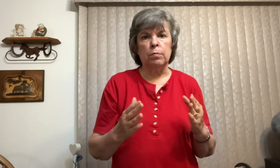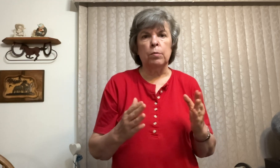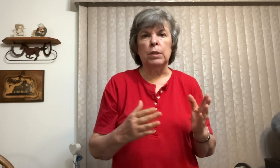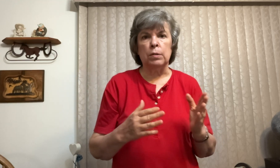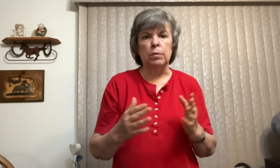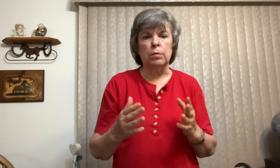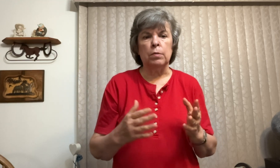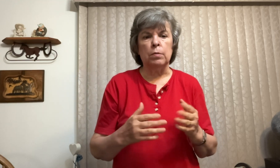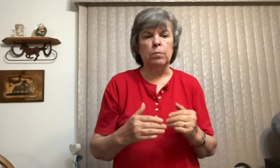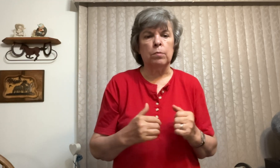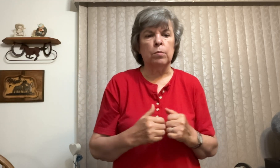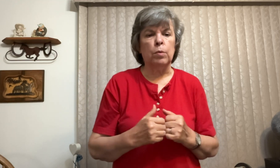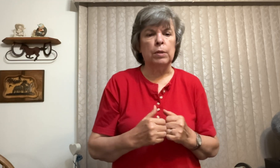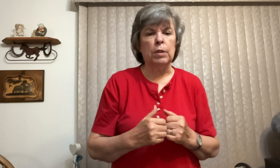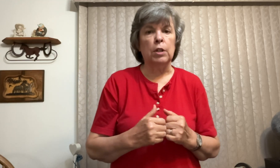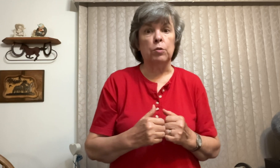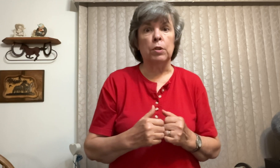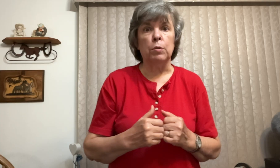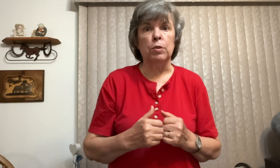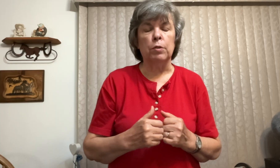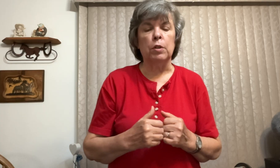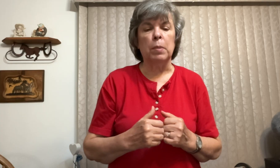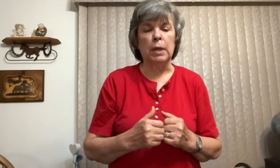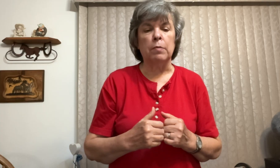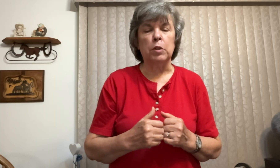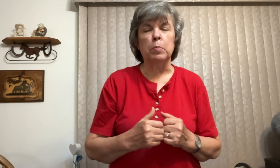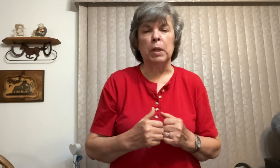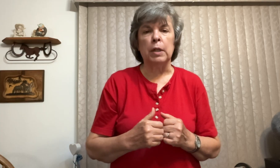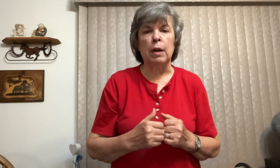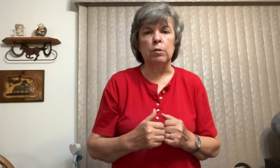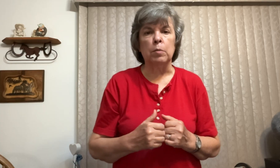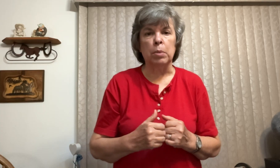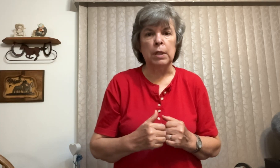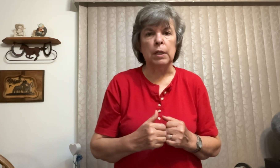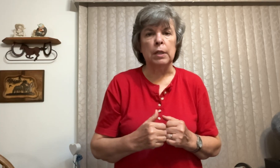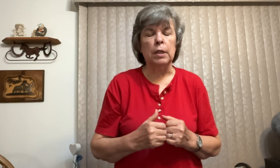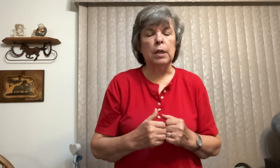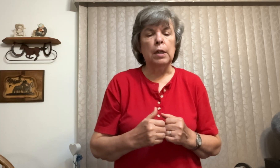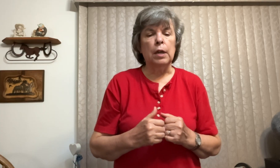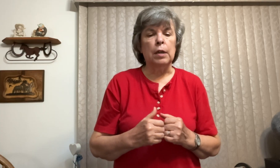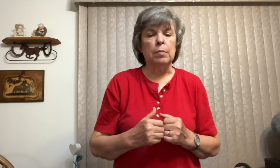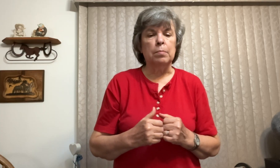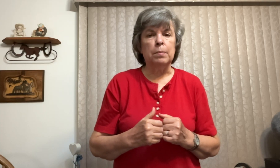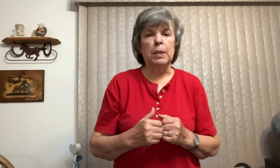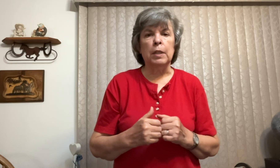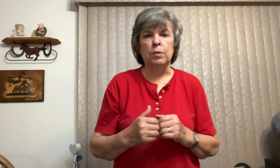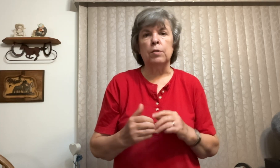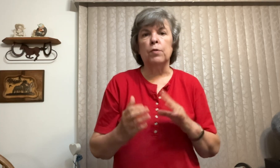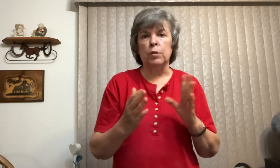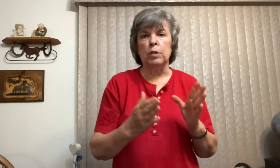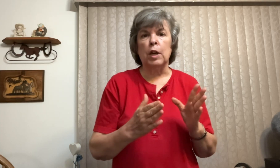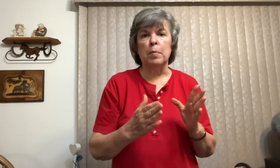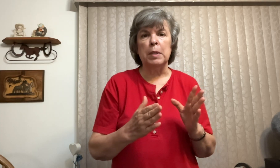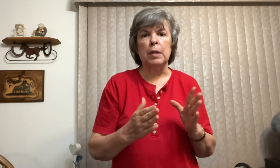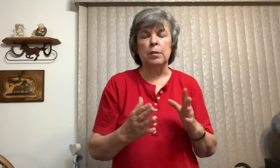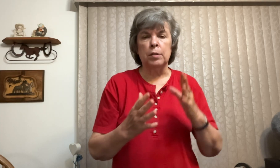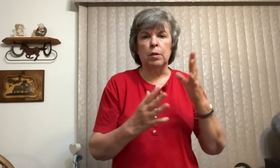what country you were doing, you might have to spell it out completely, at least the first time, and then tell the